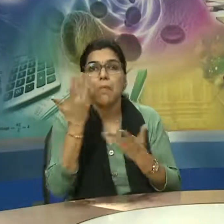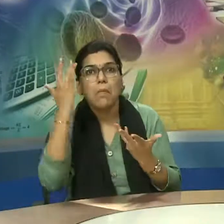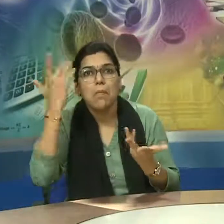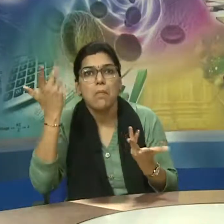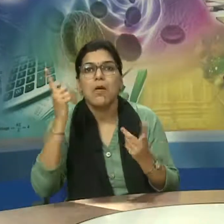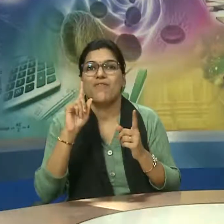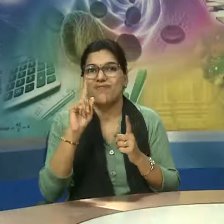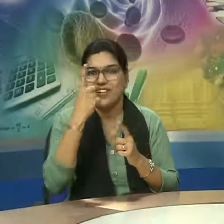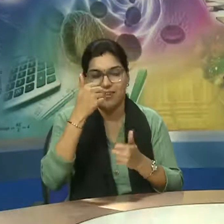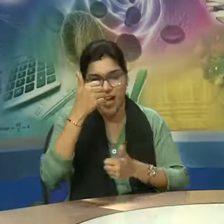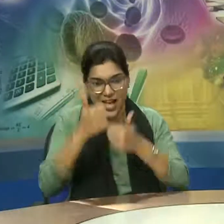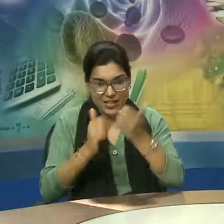Sentences